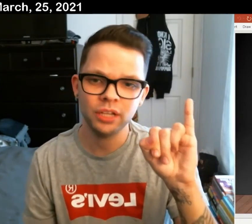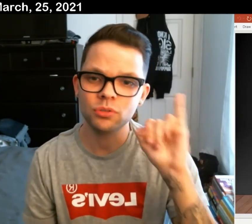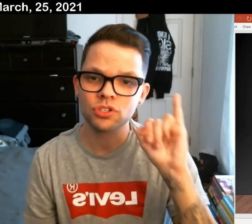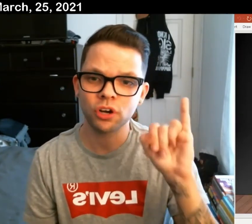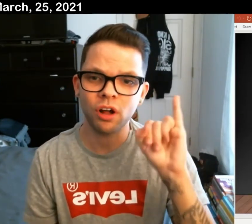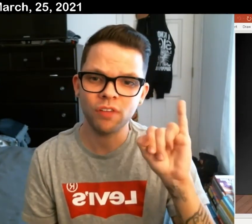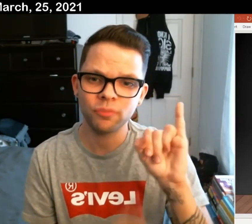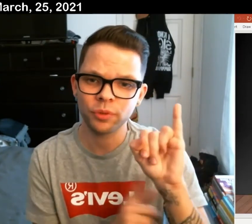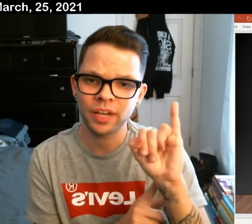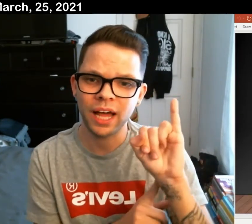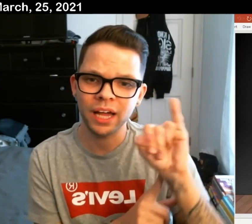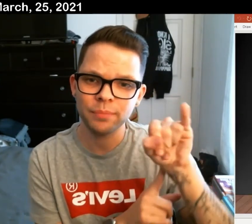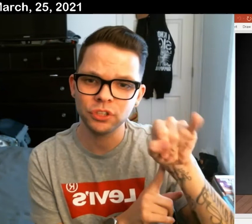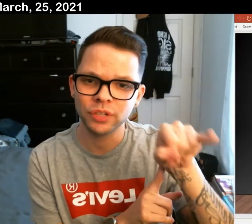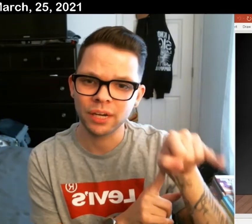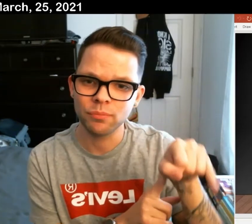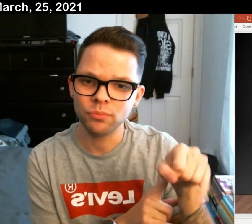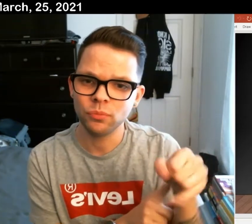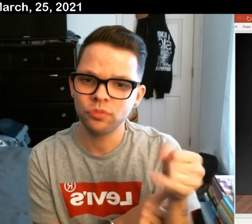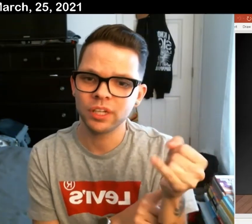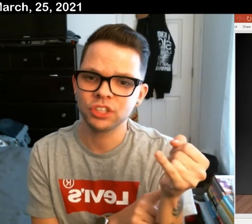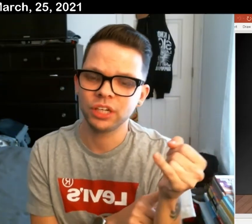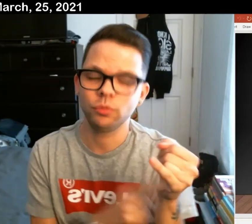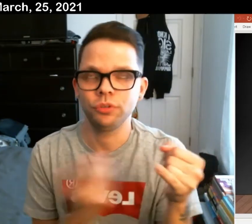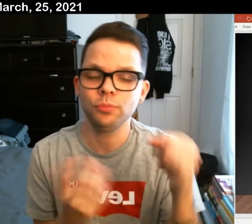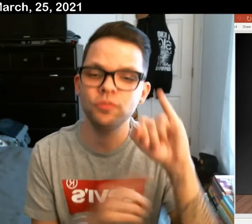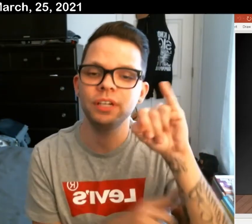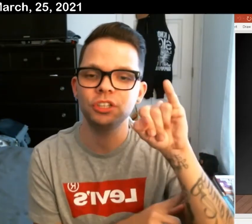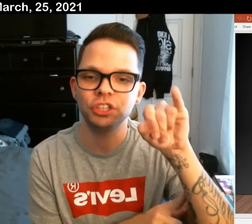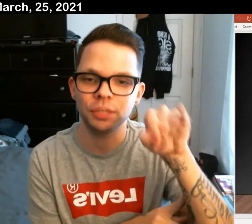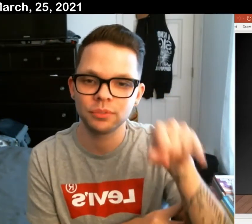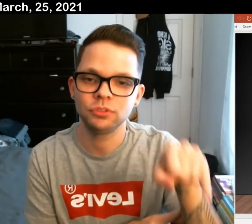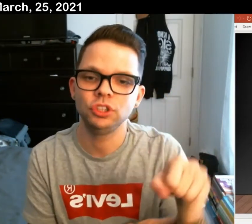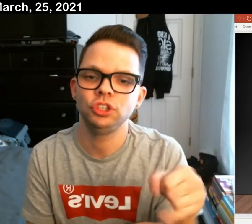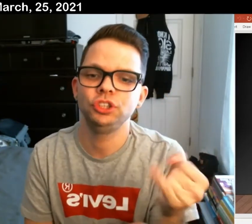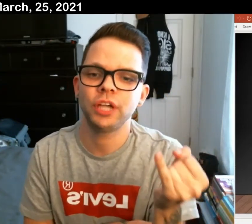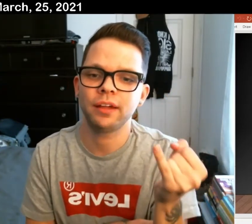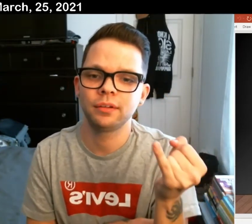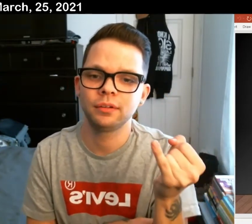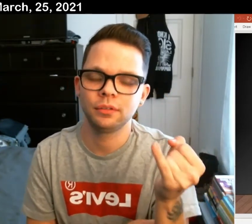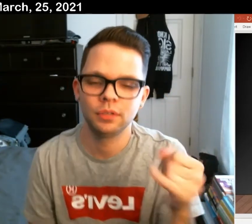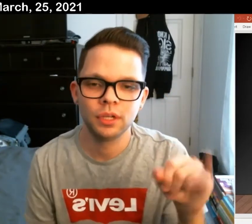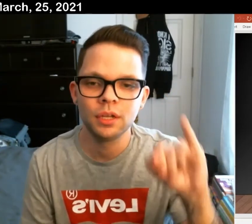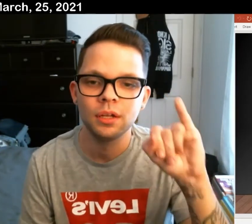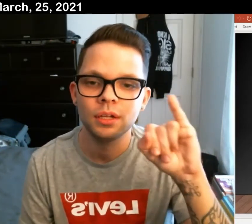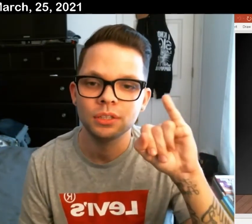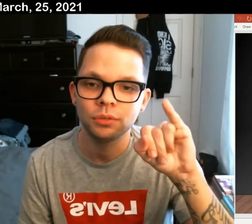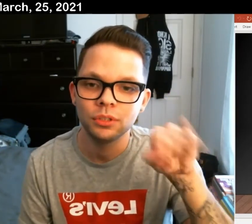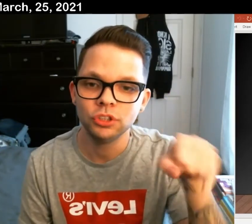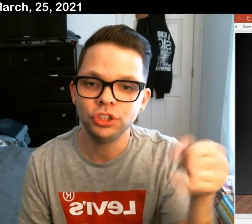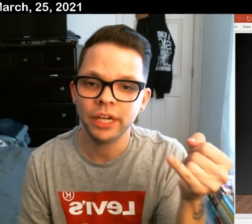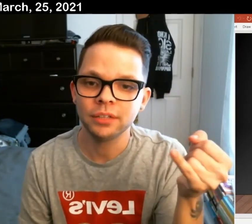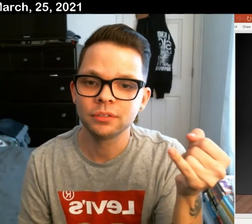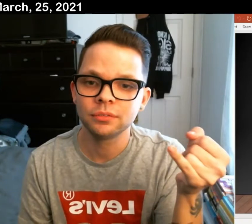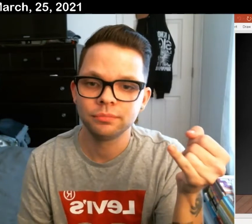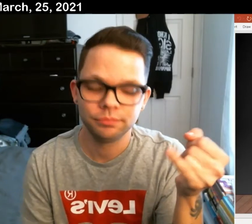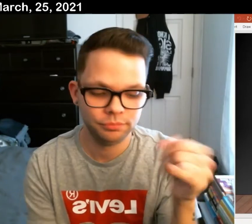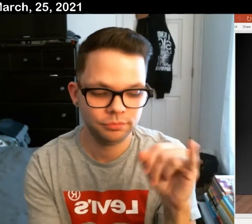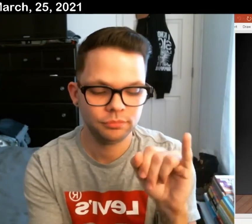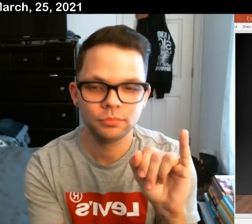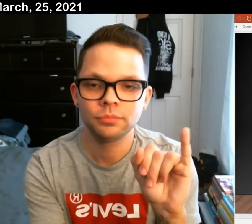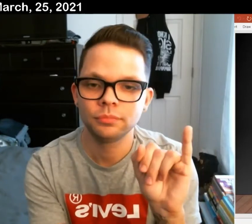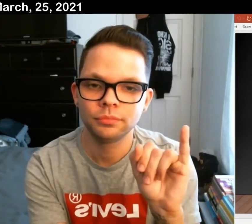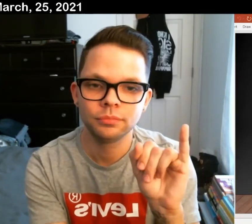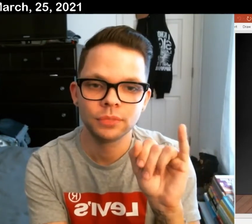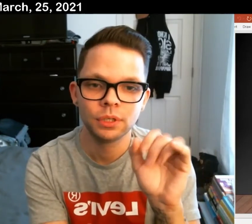J, you start off with an I, but you kind of move it in a J. Well, you move it in a J shape. So J. So J.